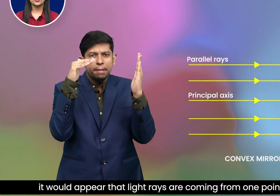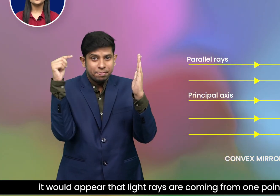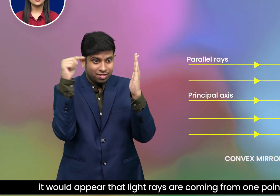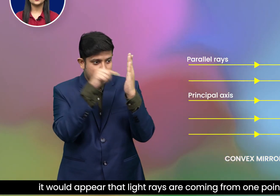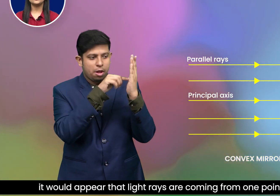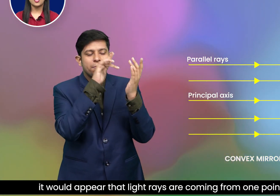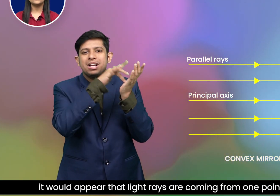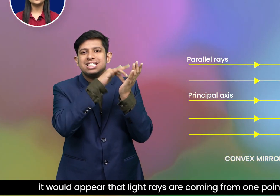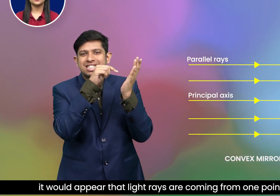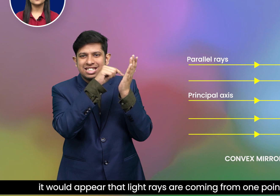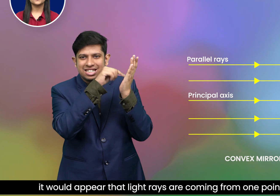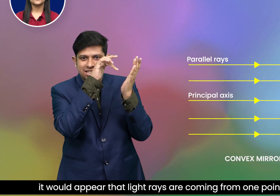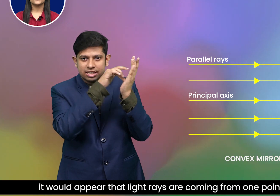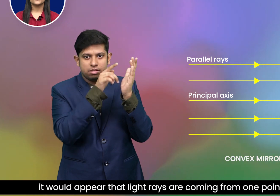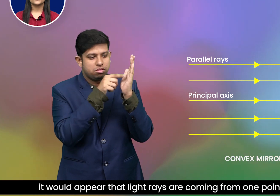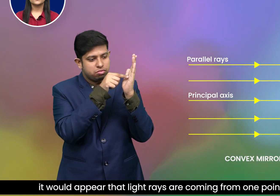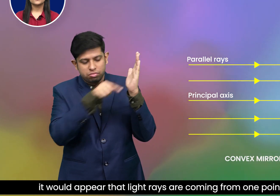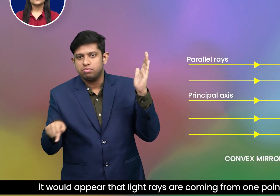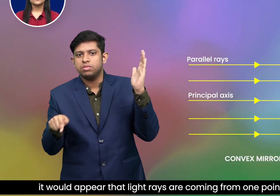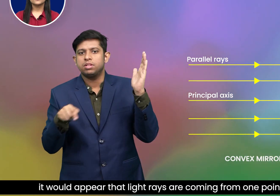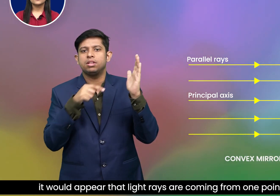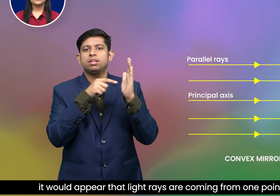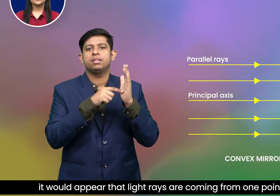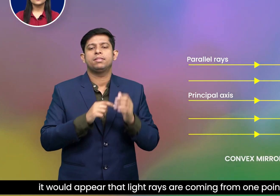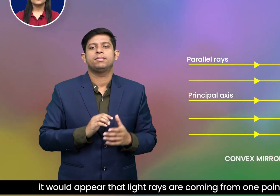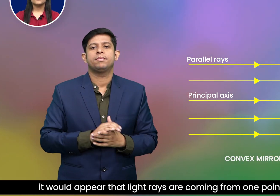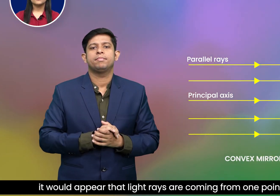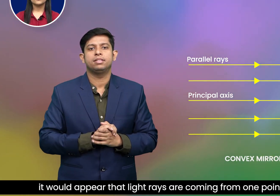one point and then diverging.